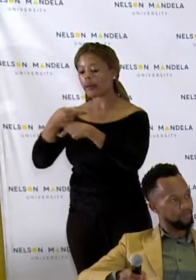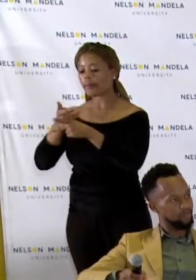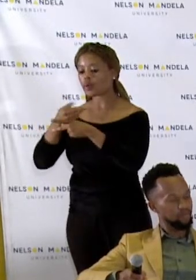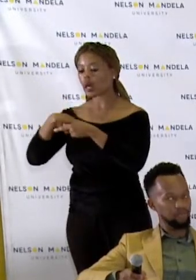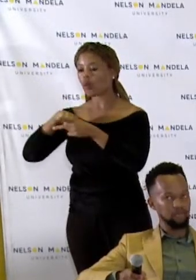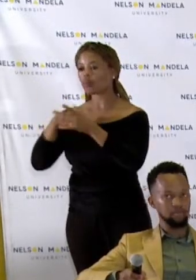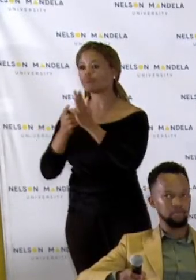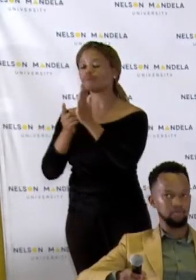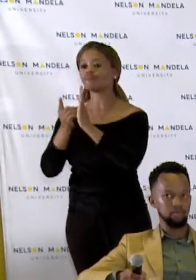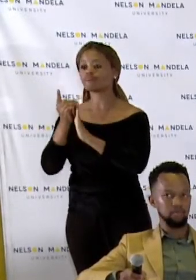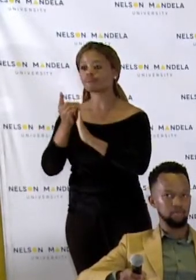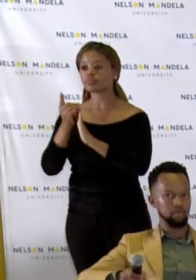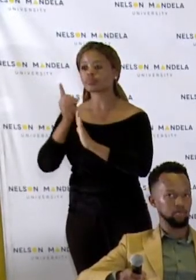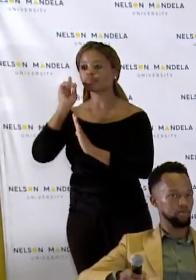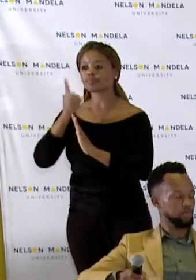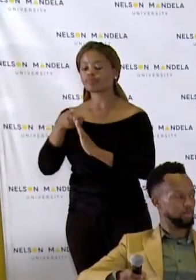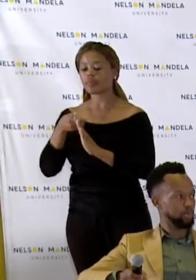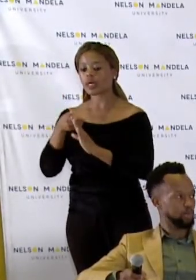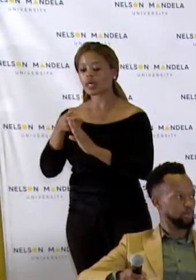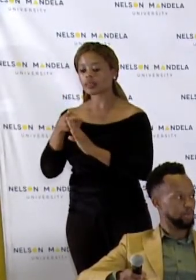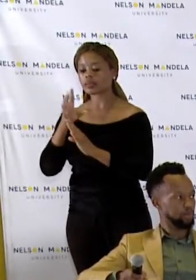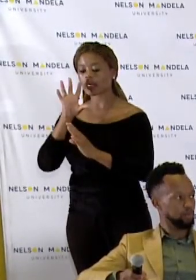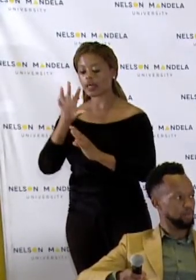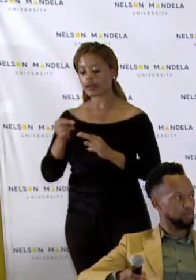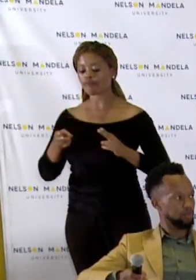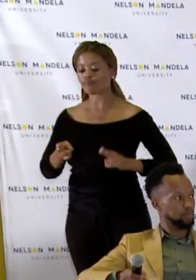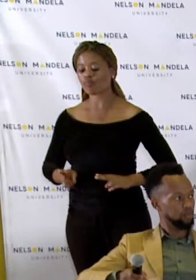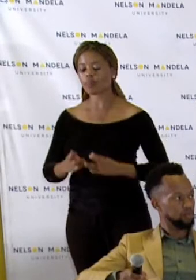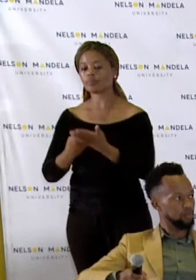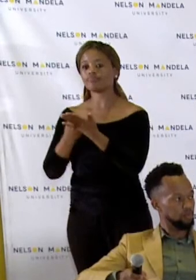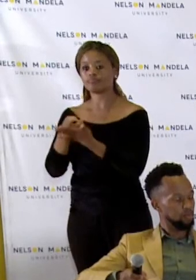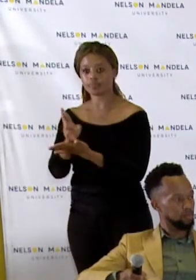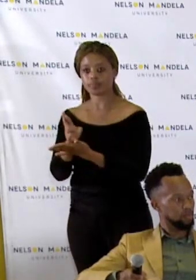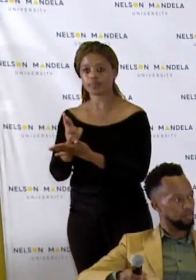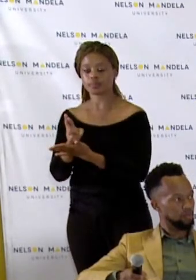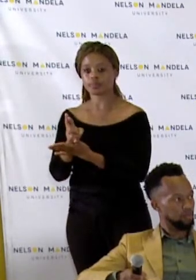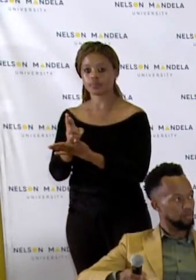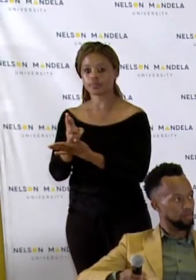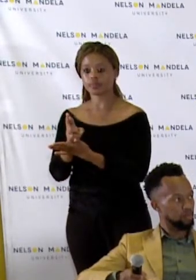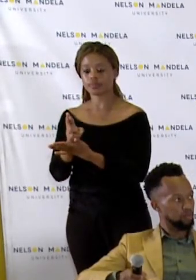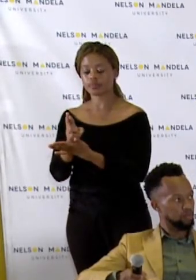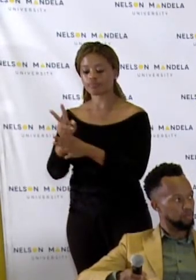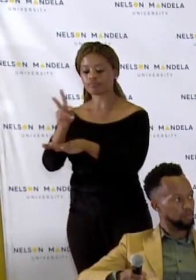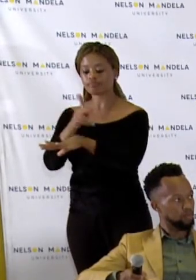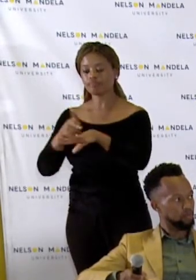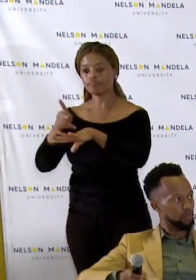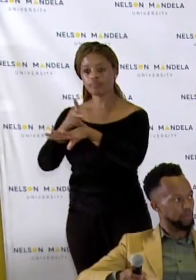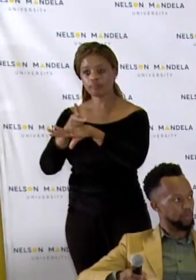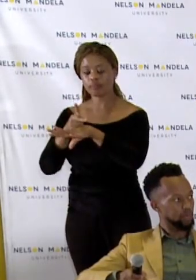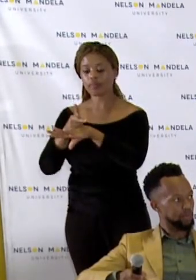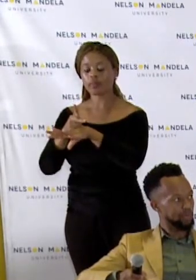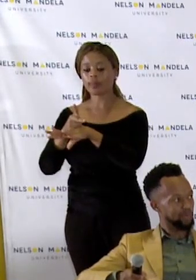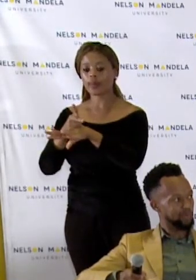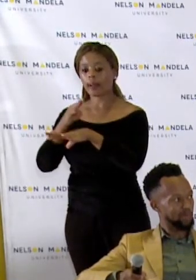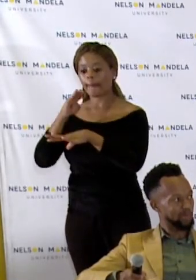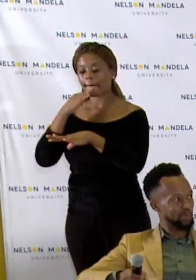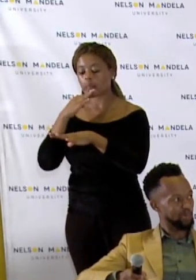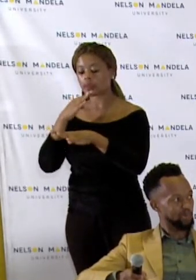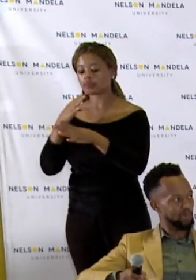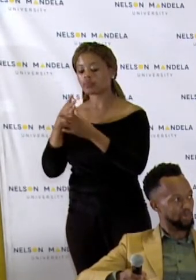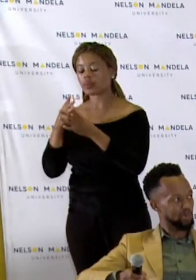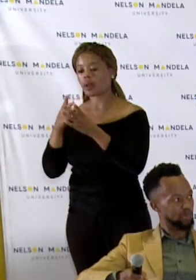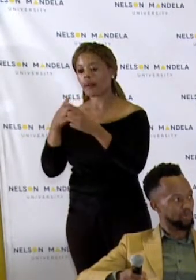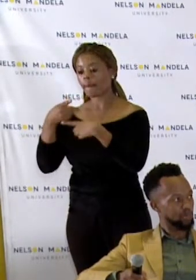develop need to be based on the human rights principles. So the products that